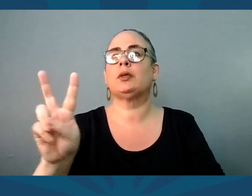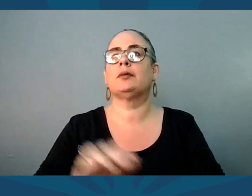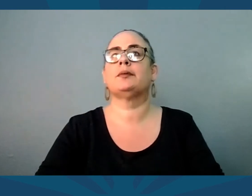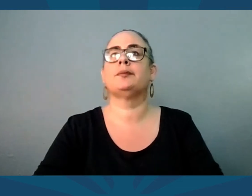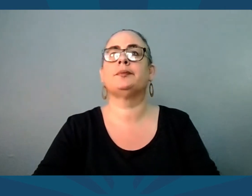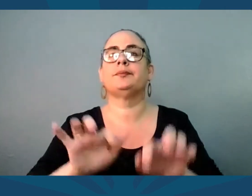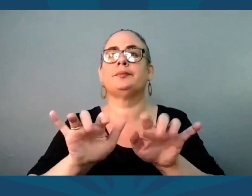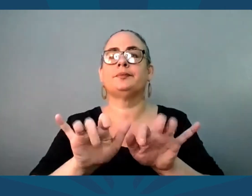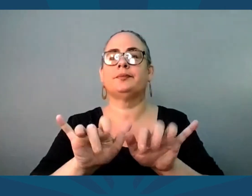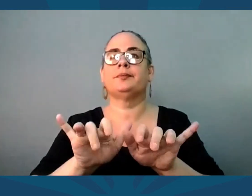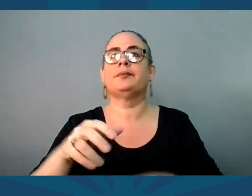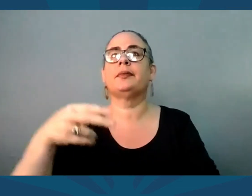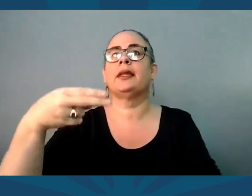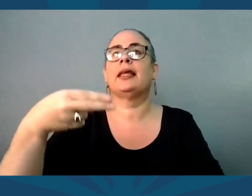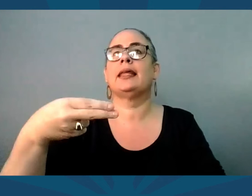928-428-3562.